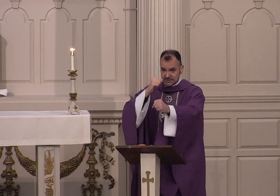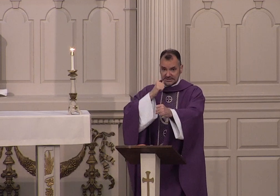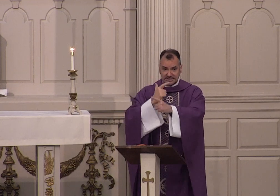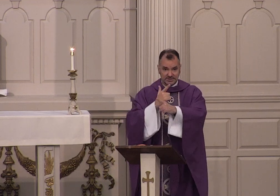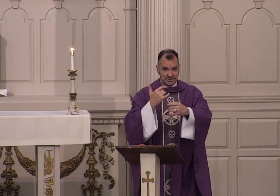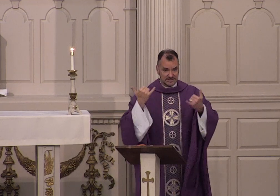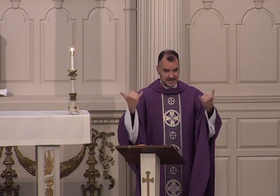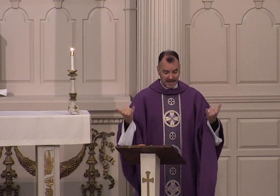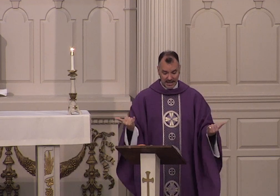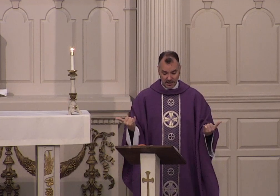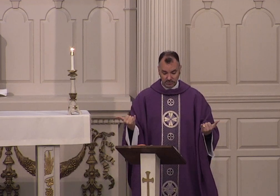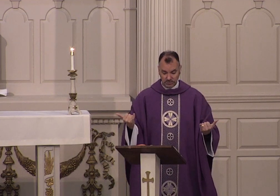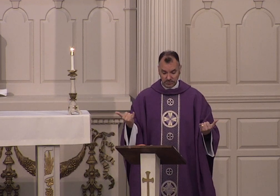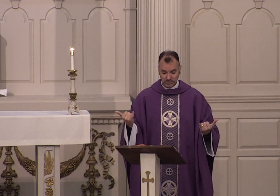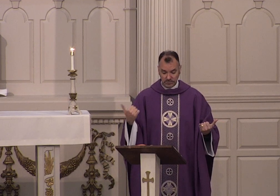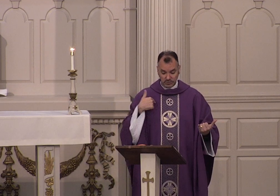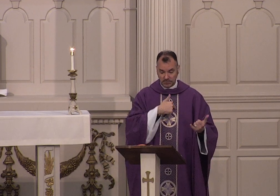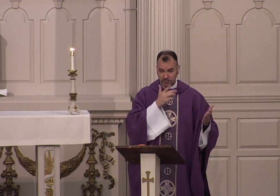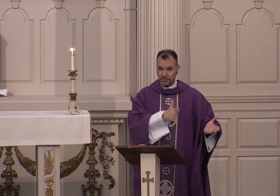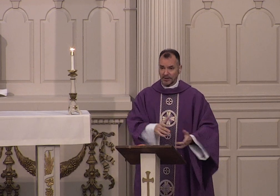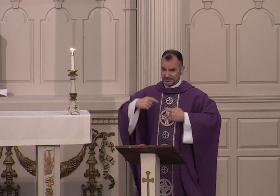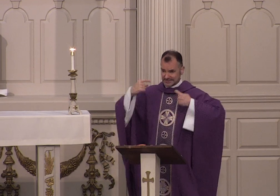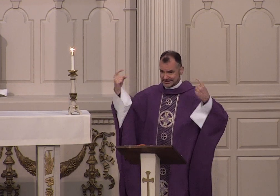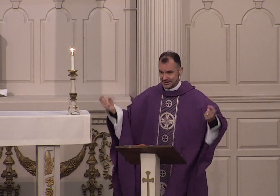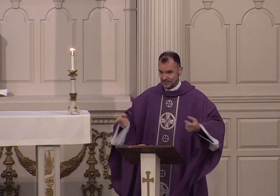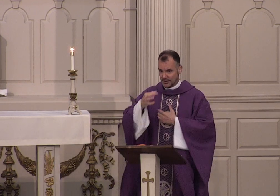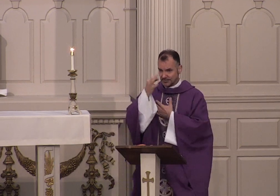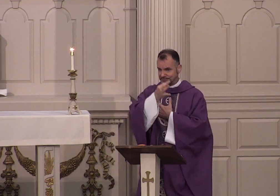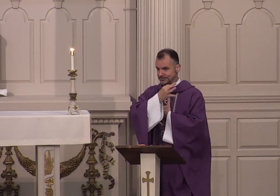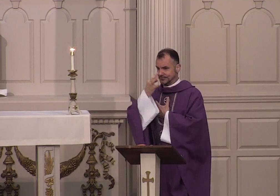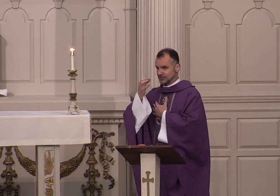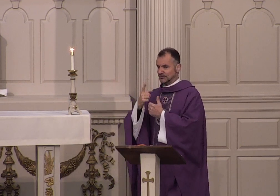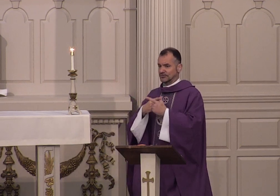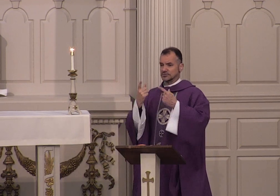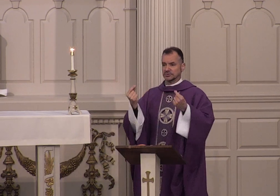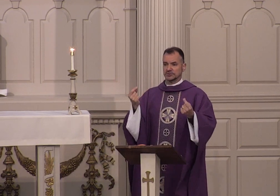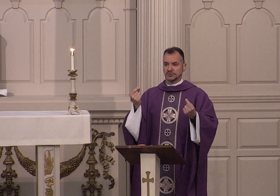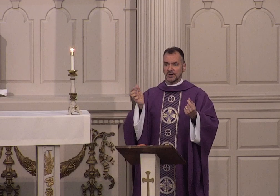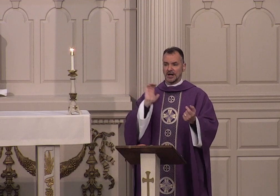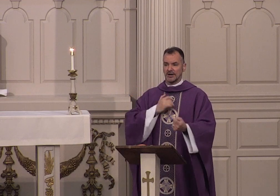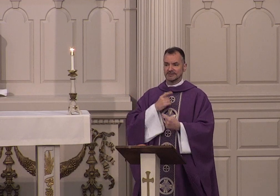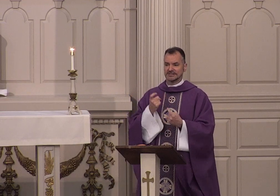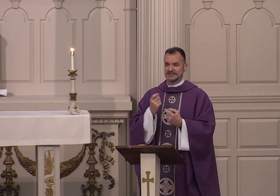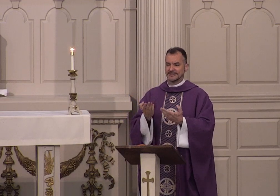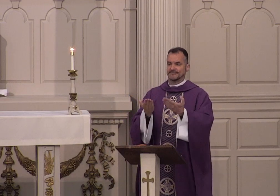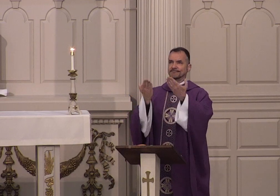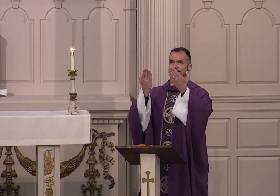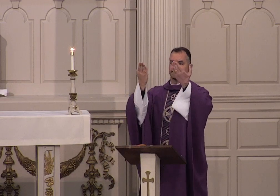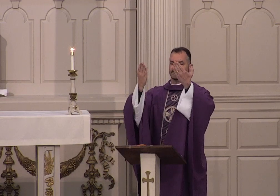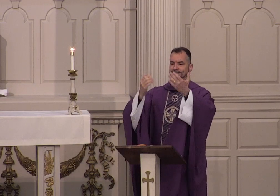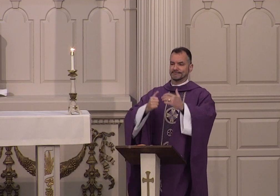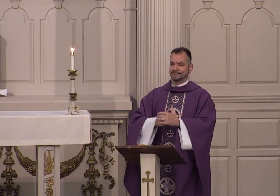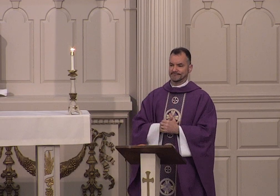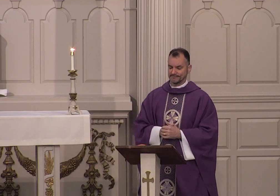Brothers and sisters, let us acknowledge our sins and so prepare ourselves to celebrate the sacred mysteries.